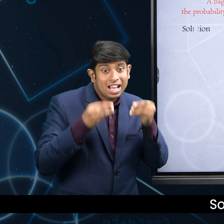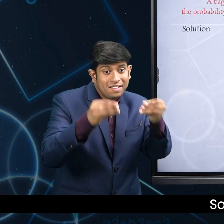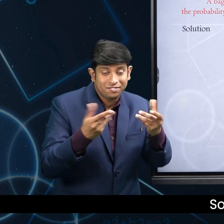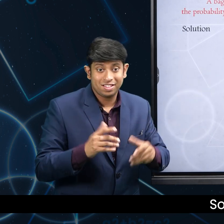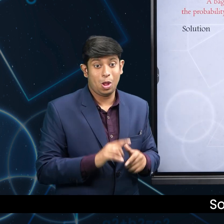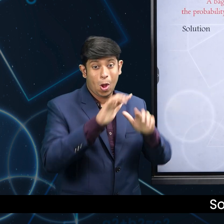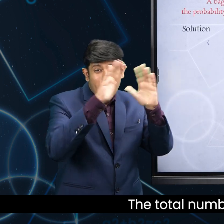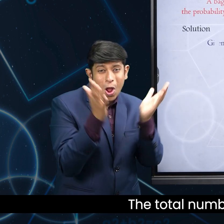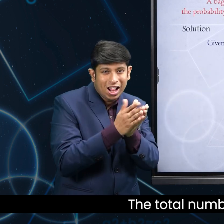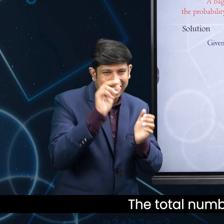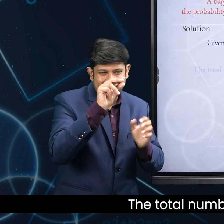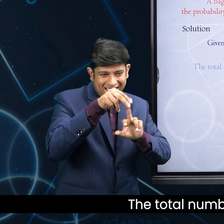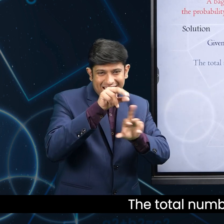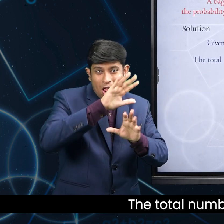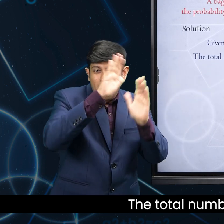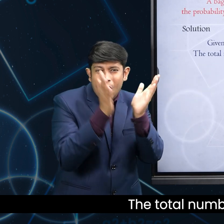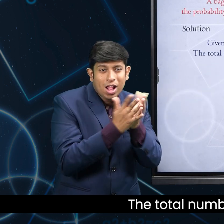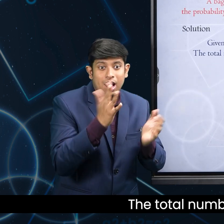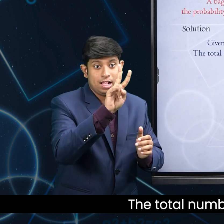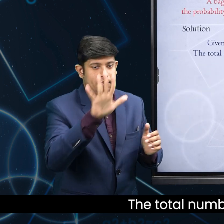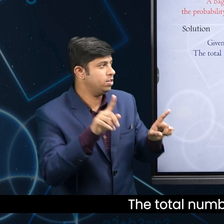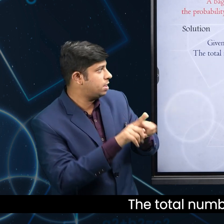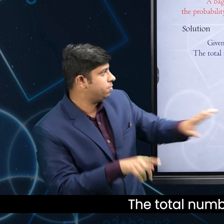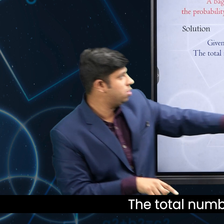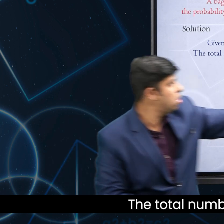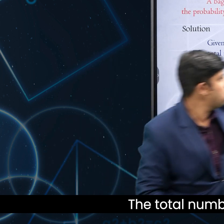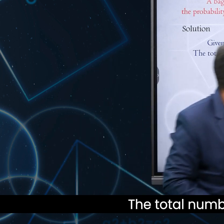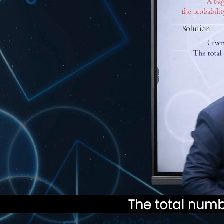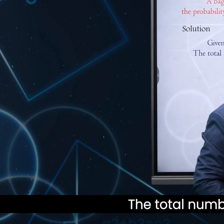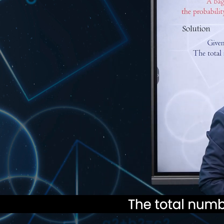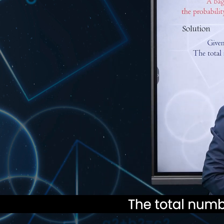Solution given. Total number of marbles in bag is equal to 25.